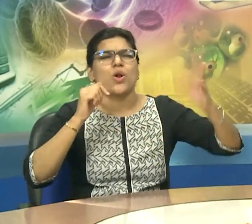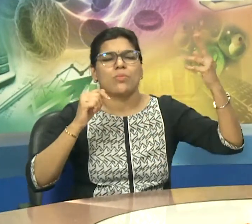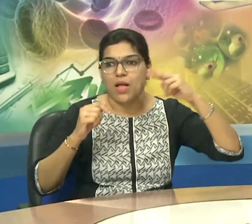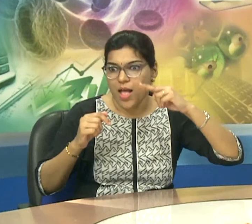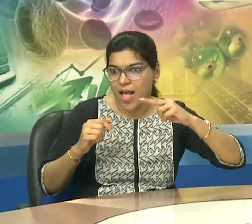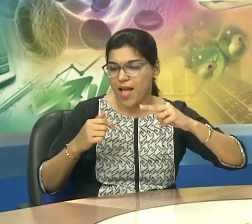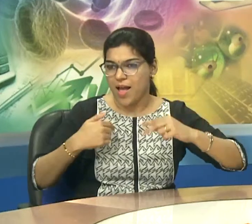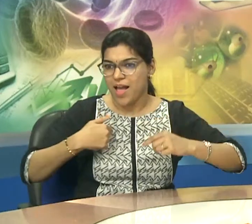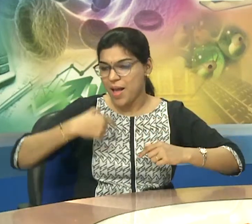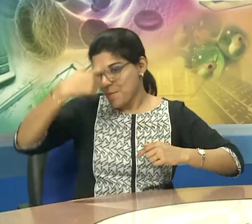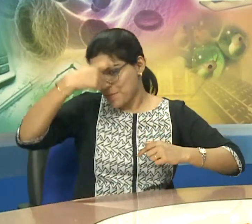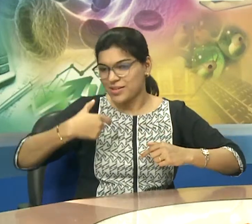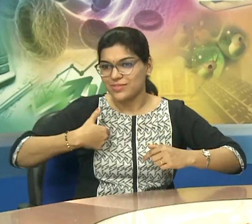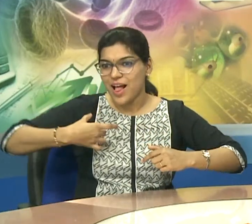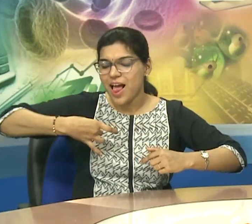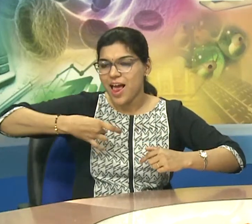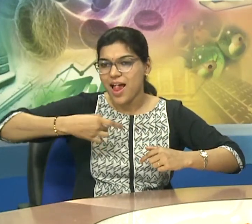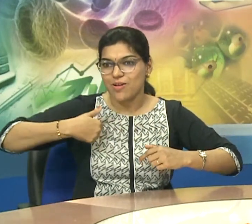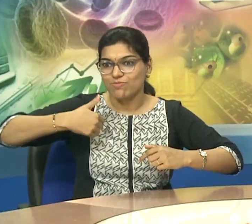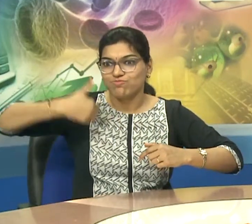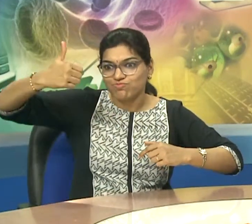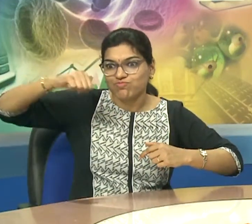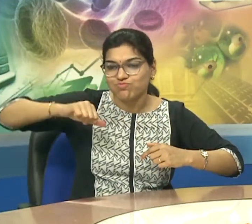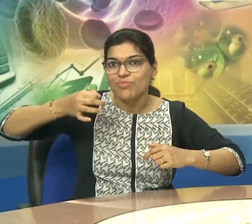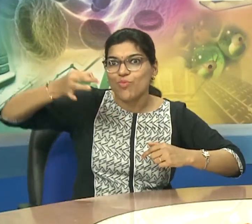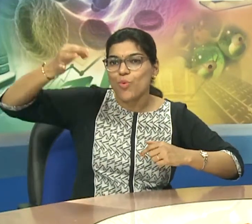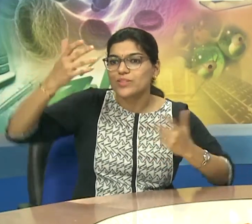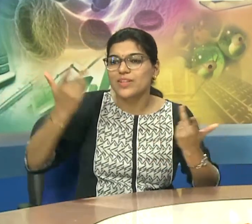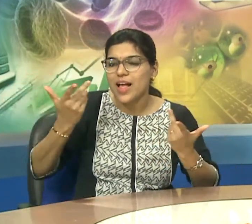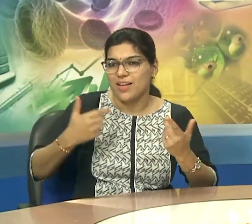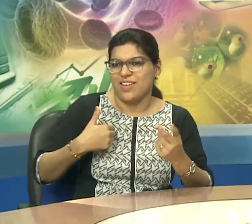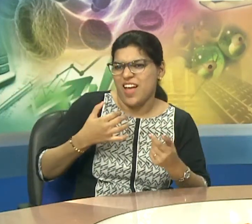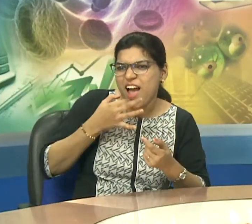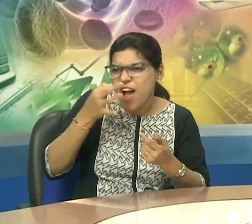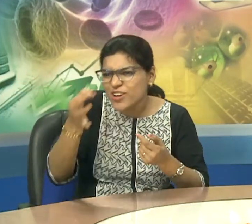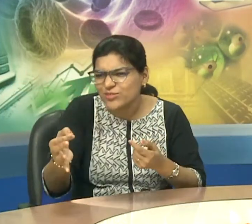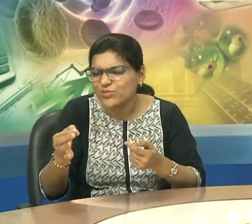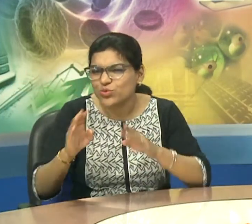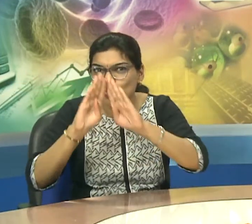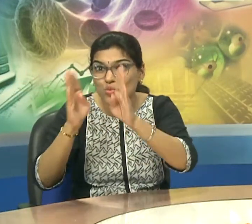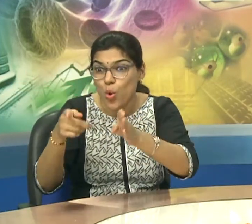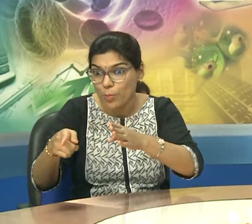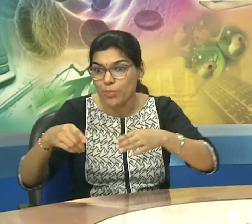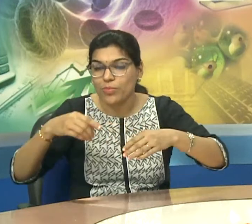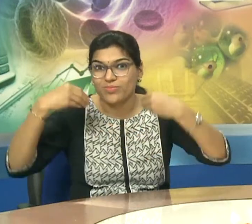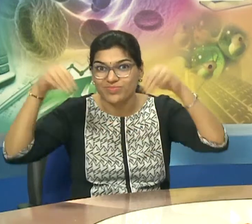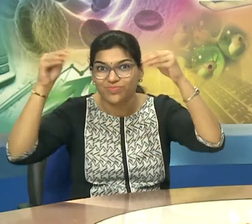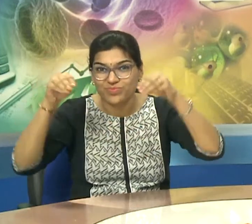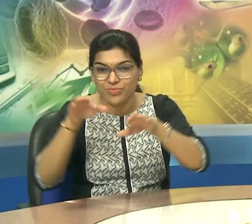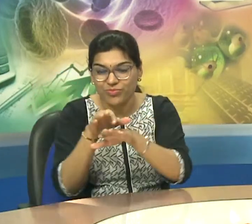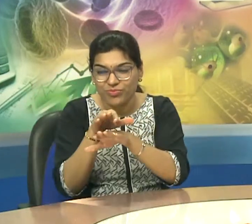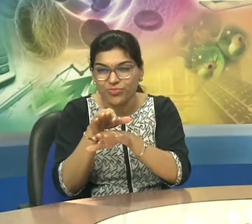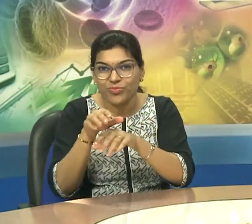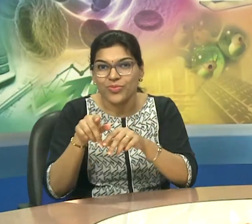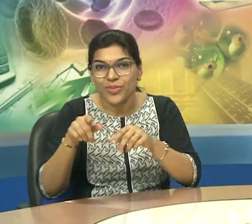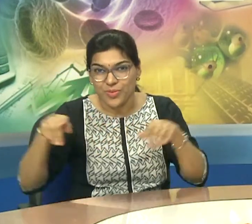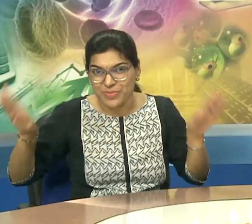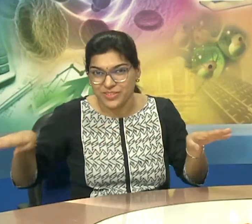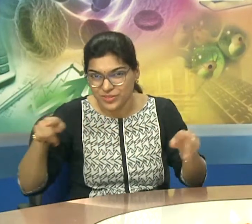When you may have seen the parrot is coming out of the cage and picking up a card to tell